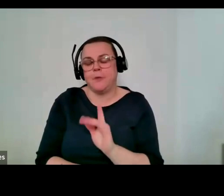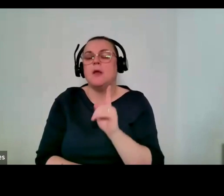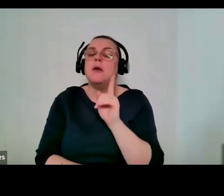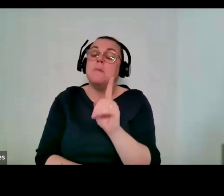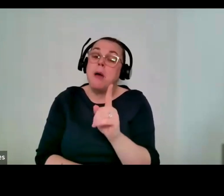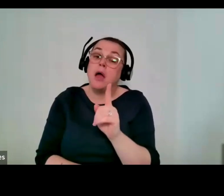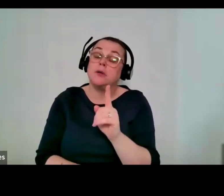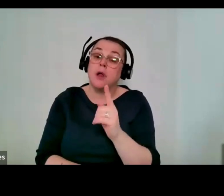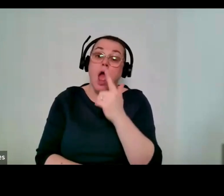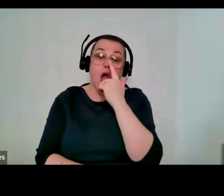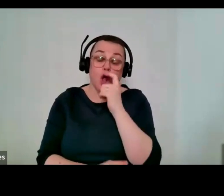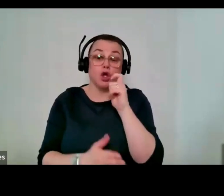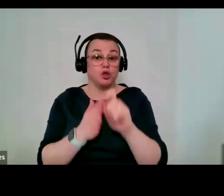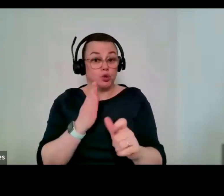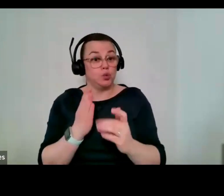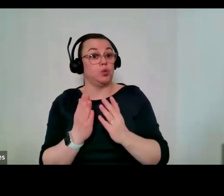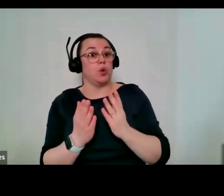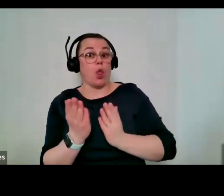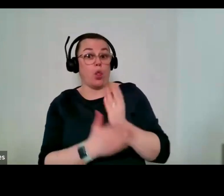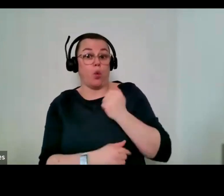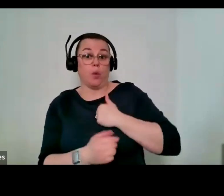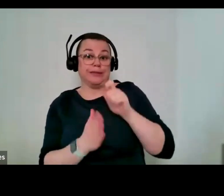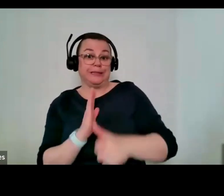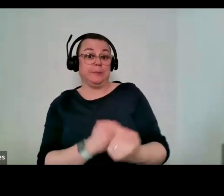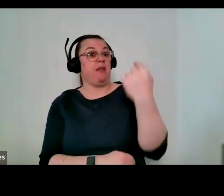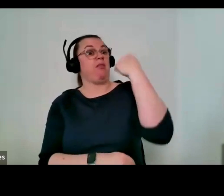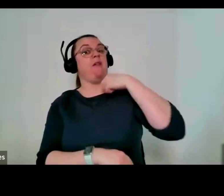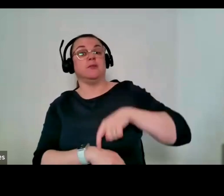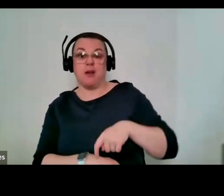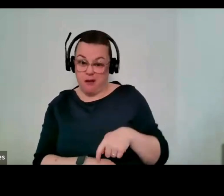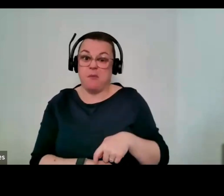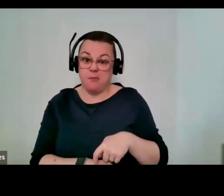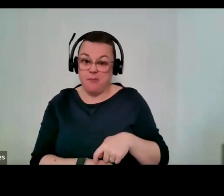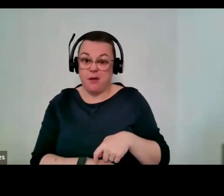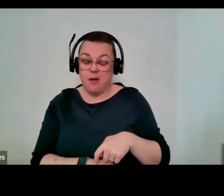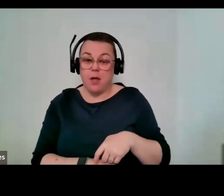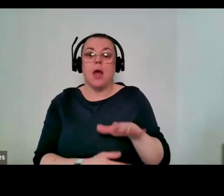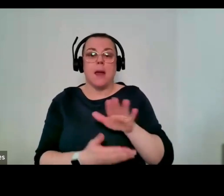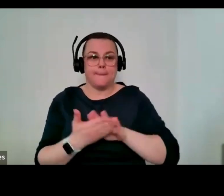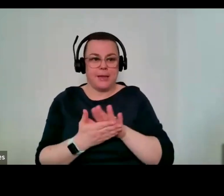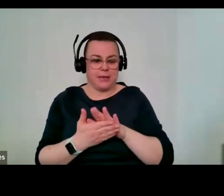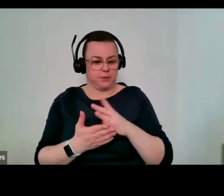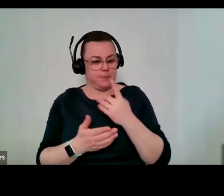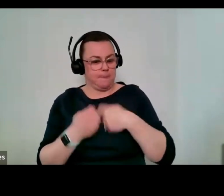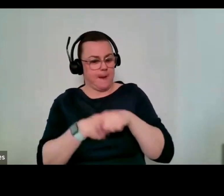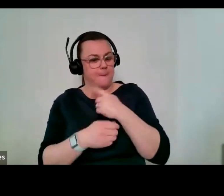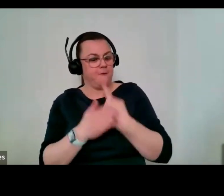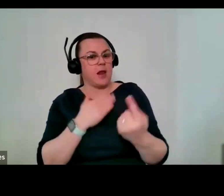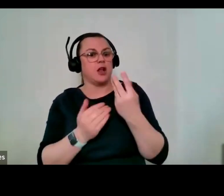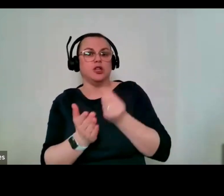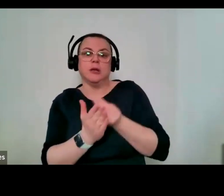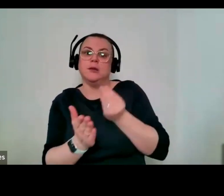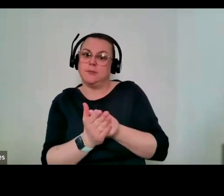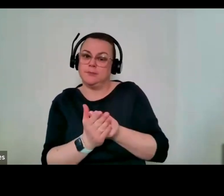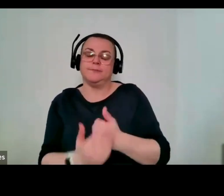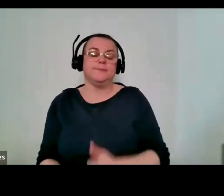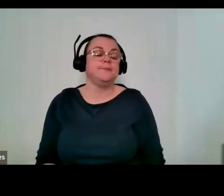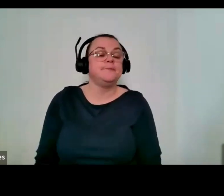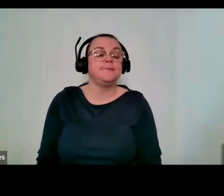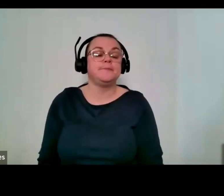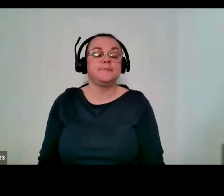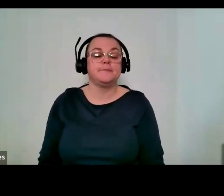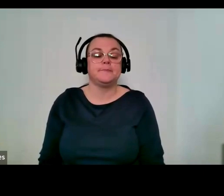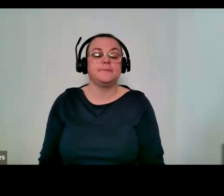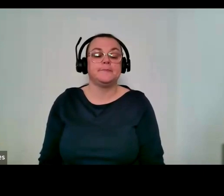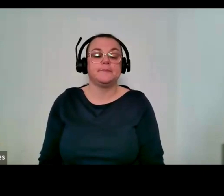could do with my disability at the time and gave me financial independence. I worked at